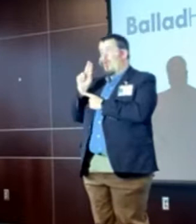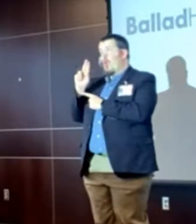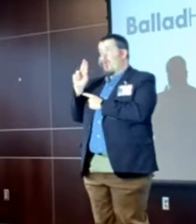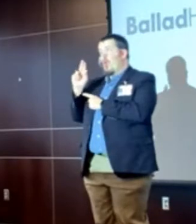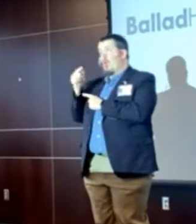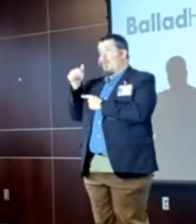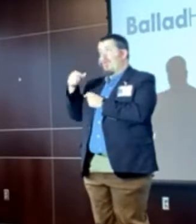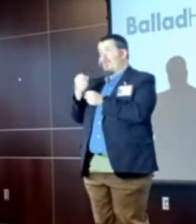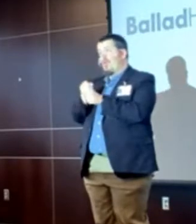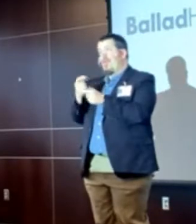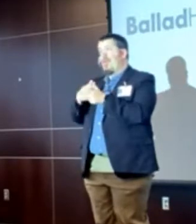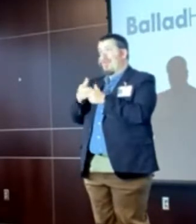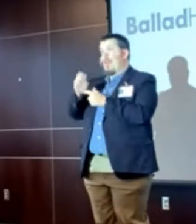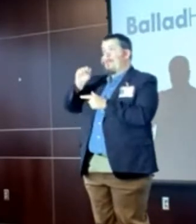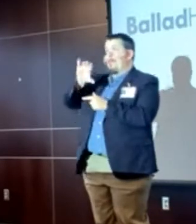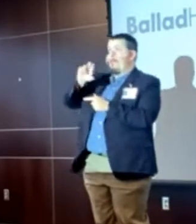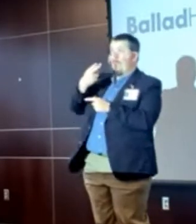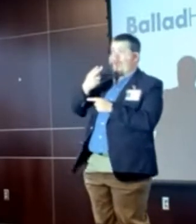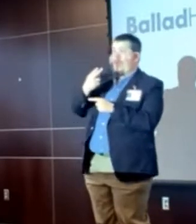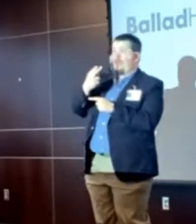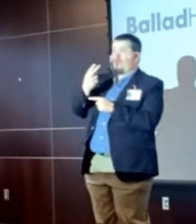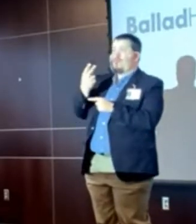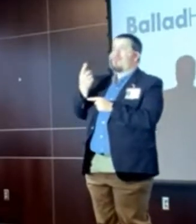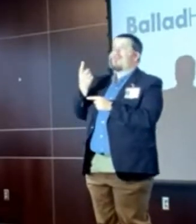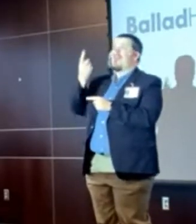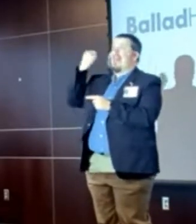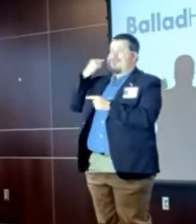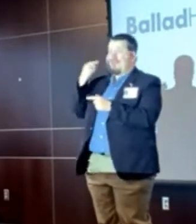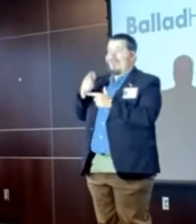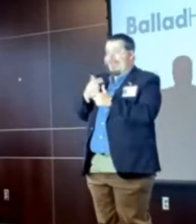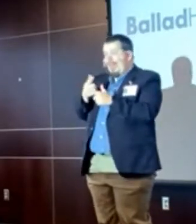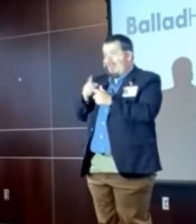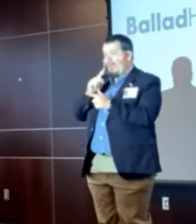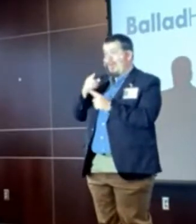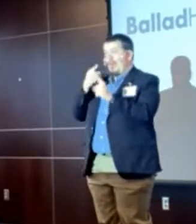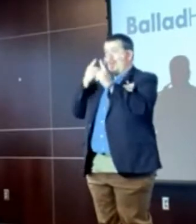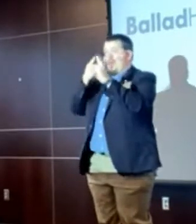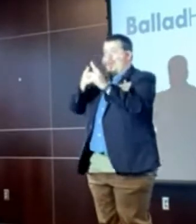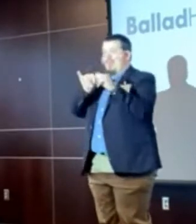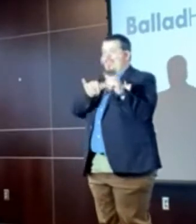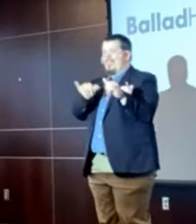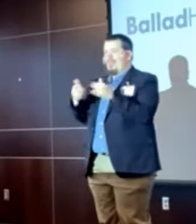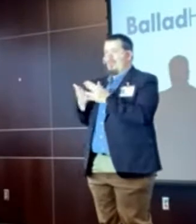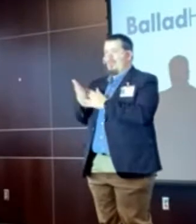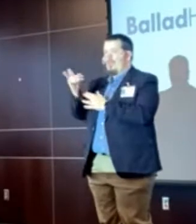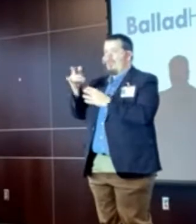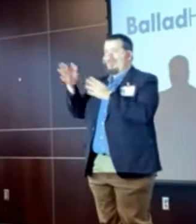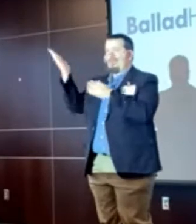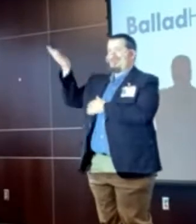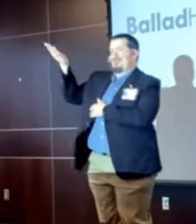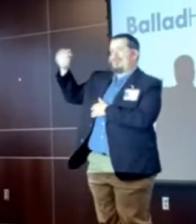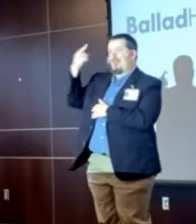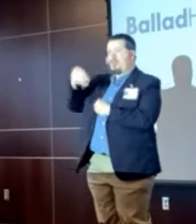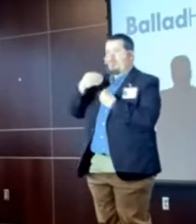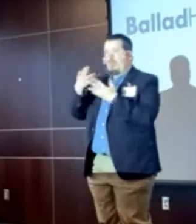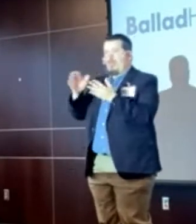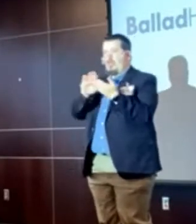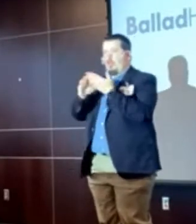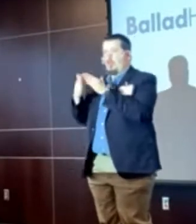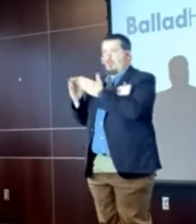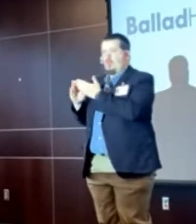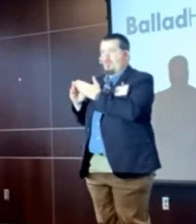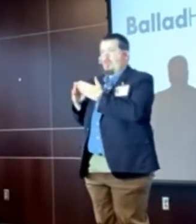year, and then March the prior year. And our goal has really remained the same through these briefings, and that is to provide our